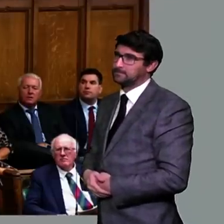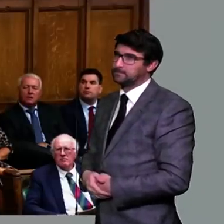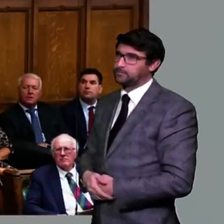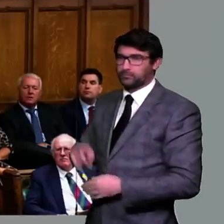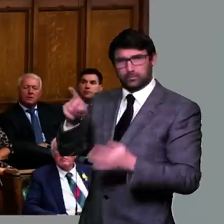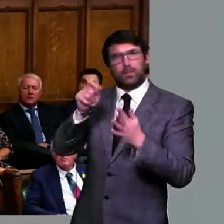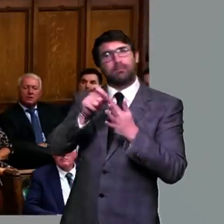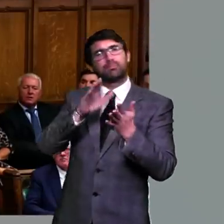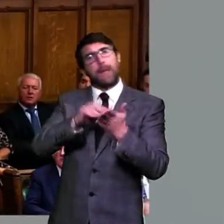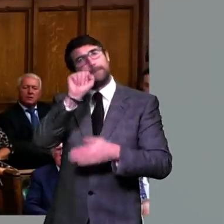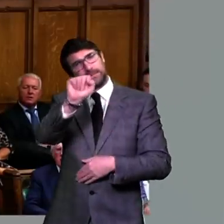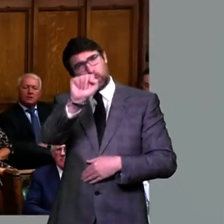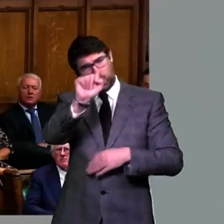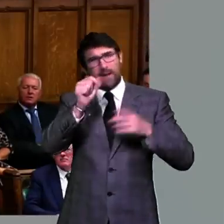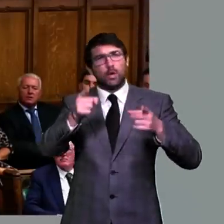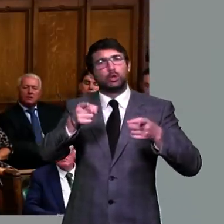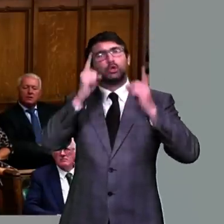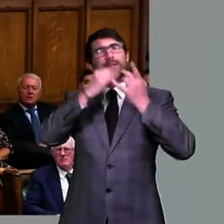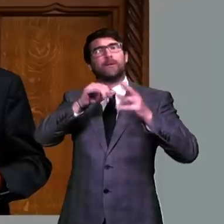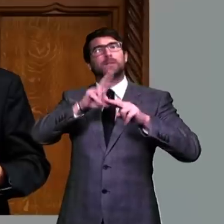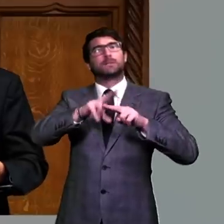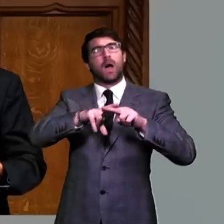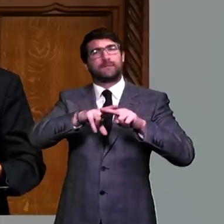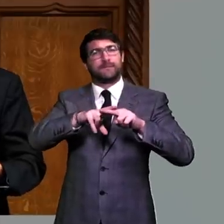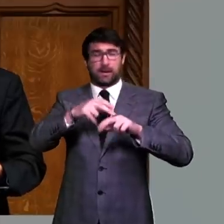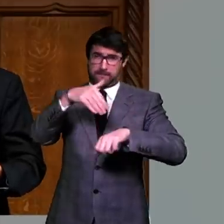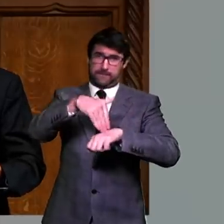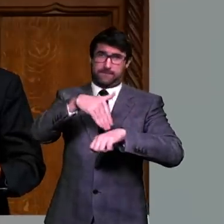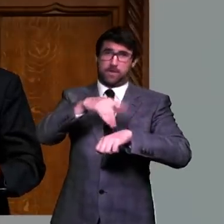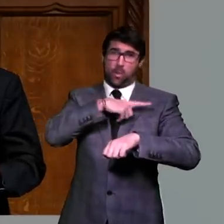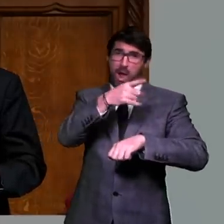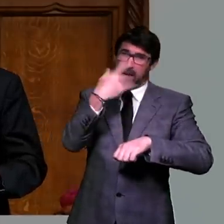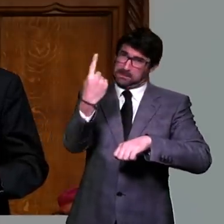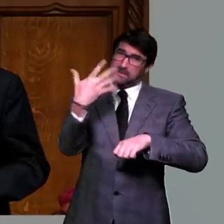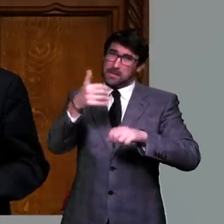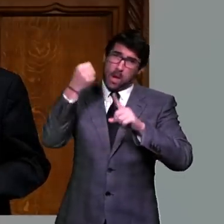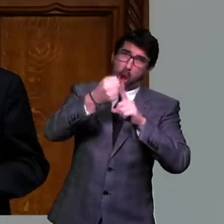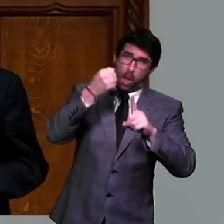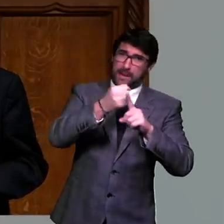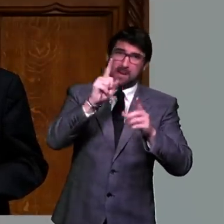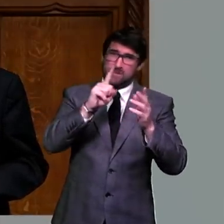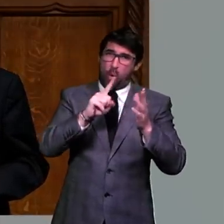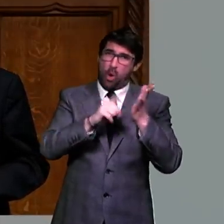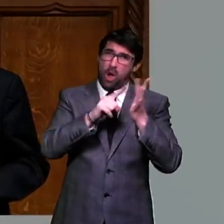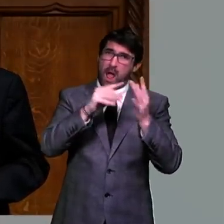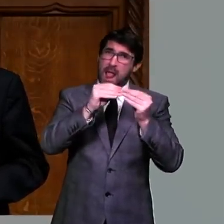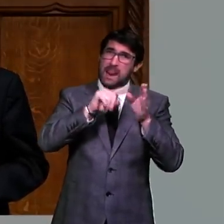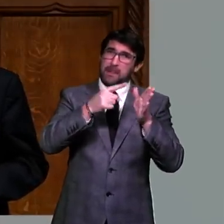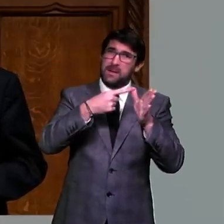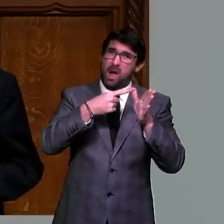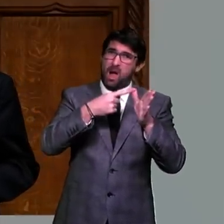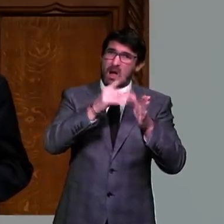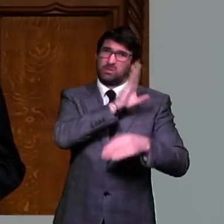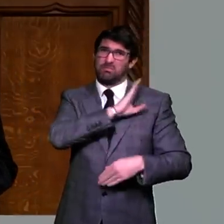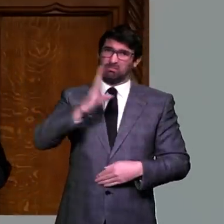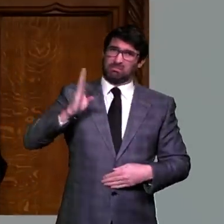warlord and big tobacco. It turns out he's also lobbied for PPE giants Santé Global. Is it